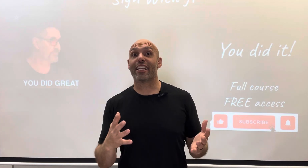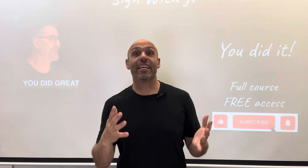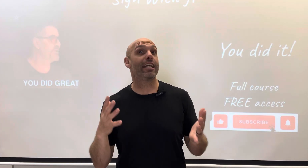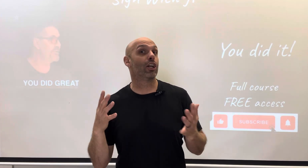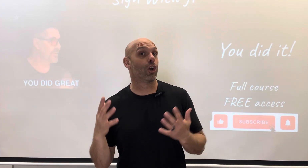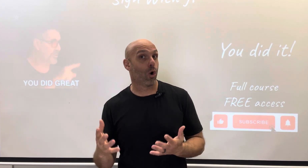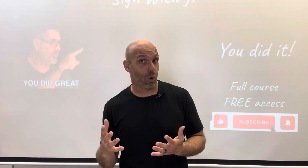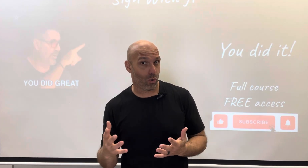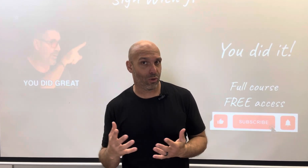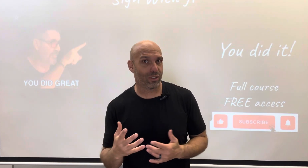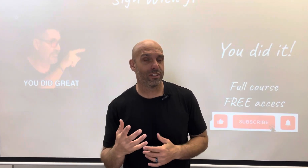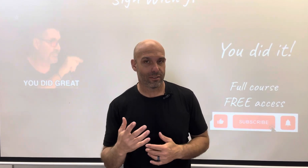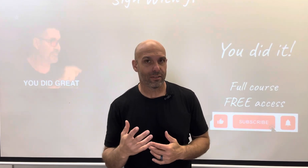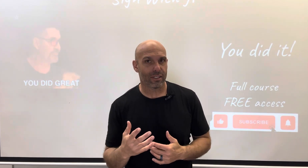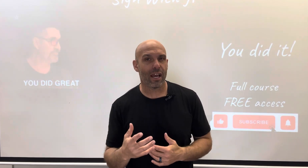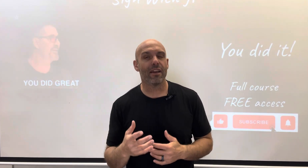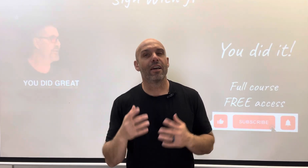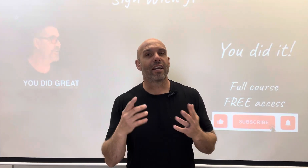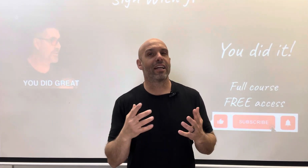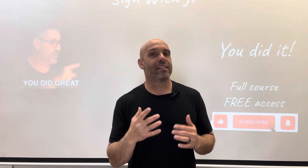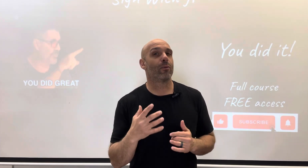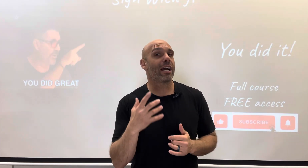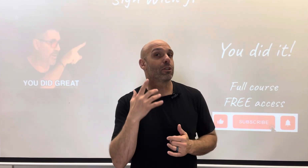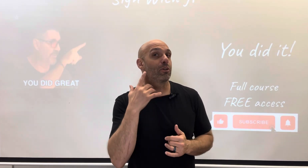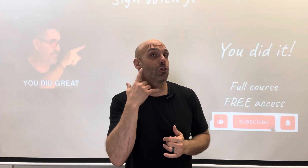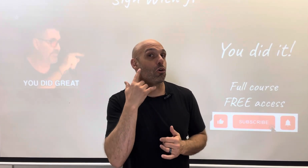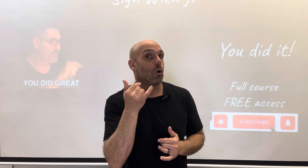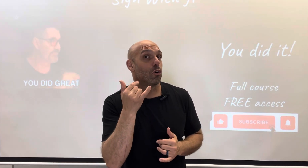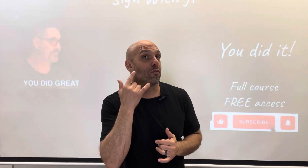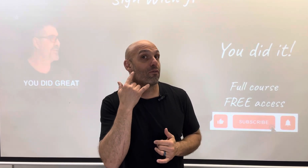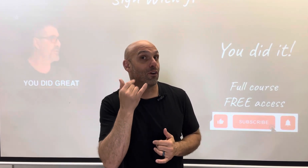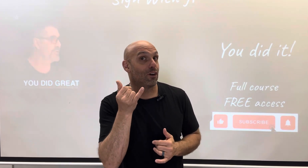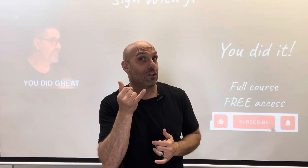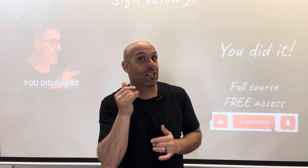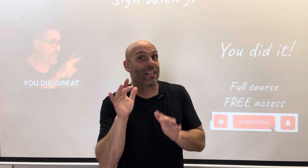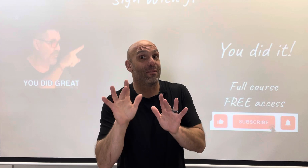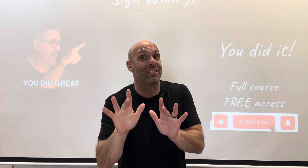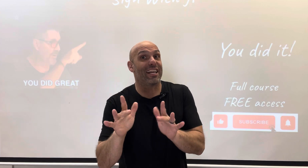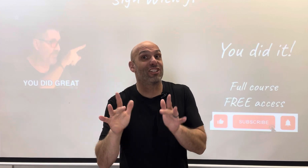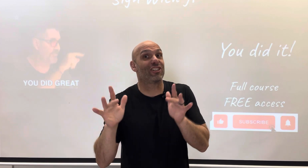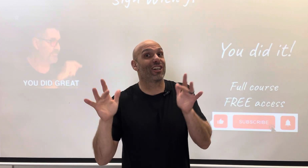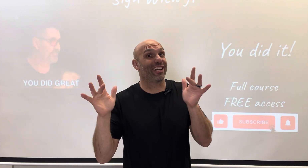shiny gold. Okay. In ASL, we actually put the gold first and then we say it's shiny.